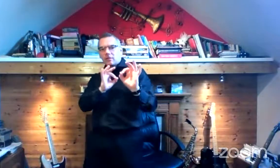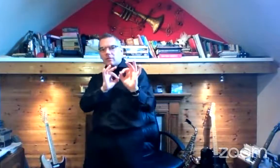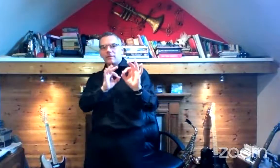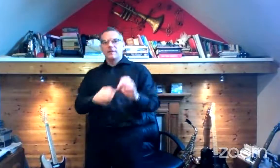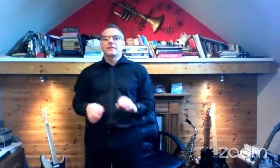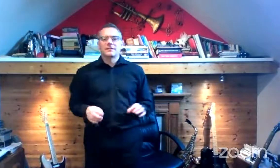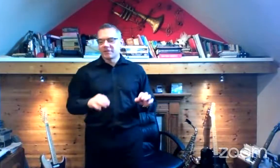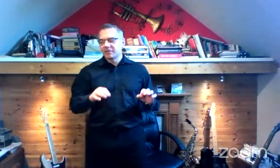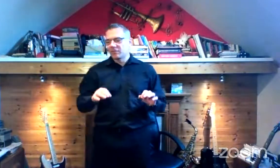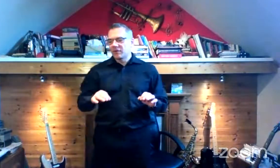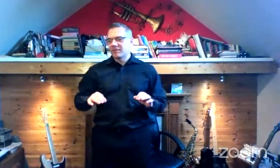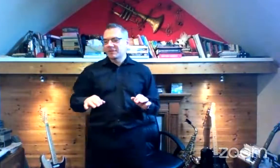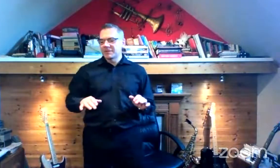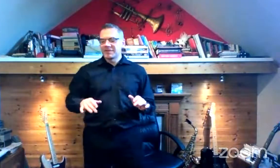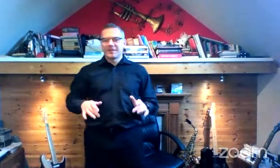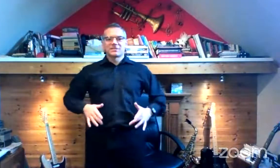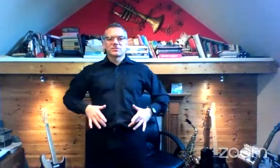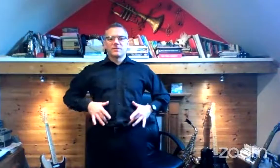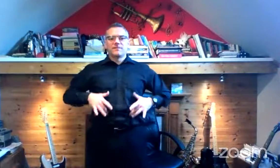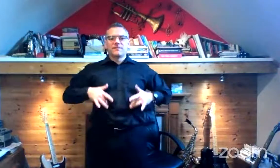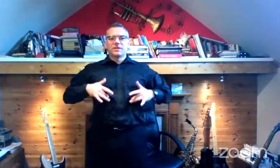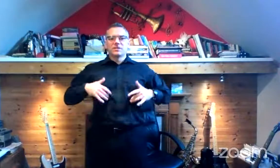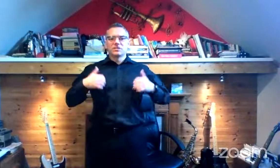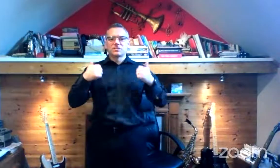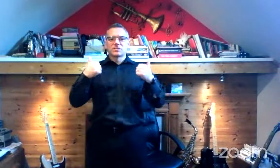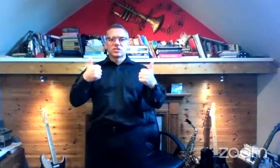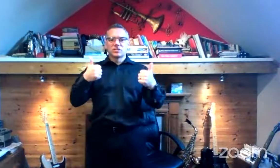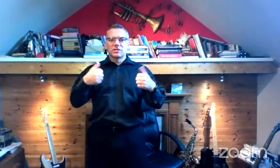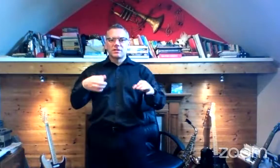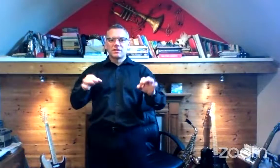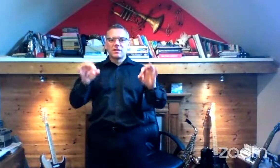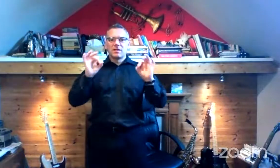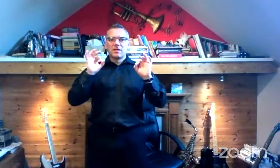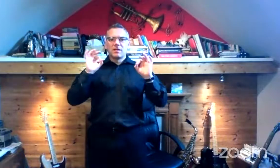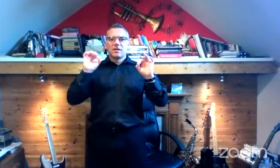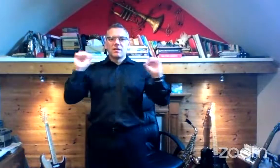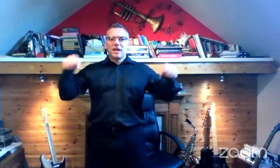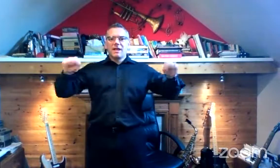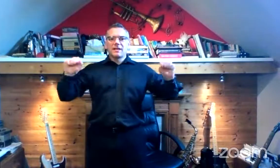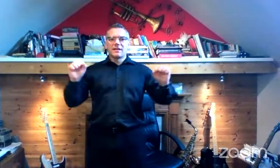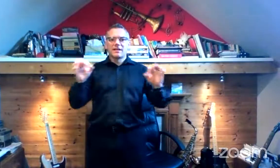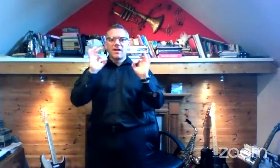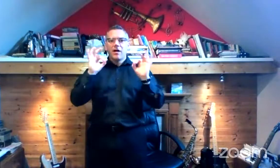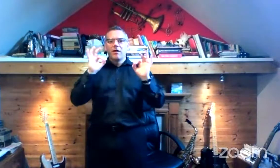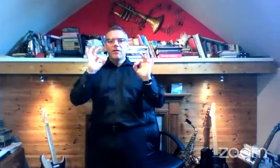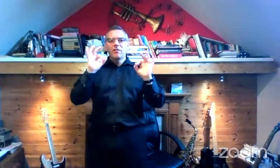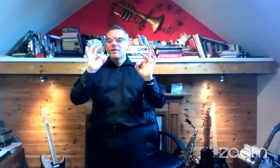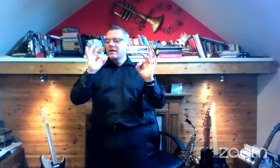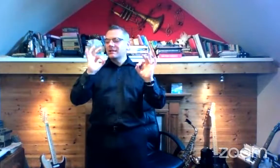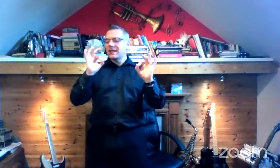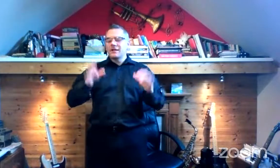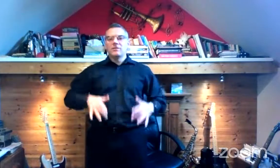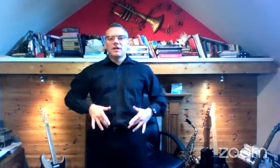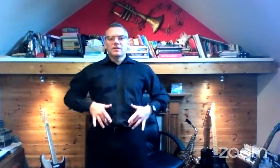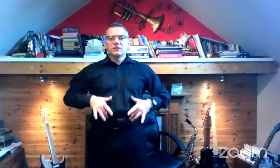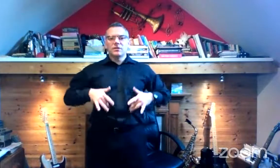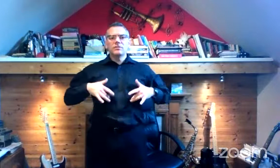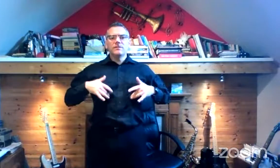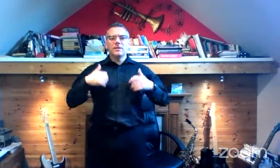Right, or that, I don't know, whatever you want there. So it feels good. Hey, all right now, don't it